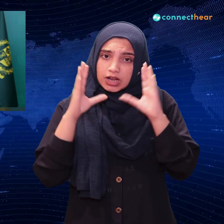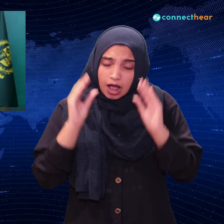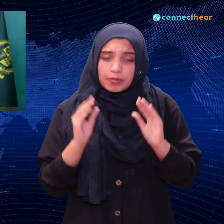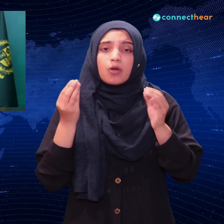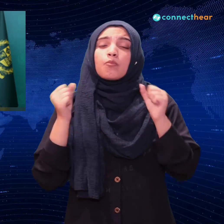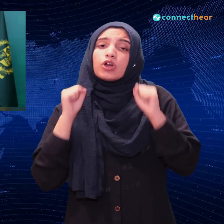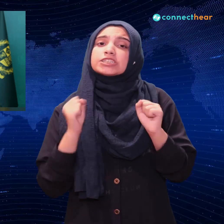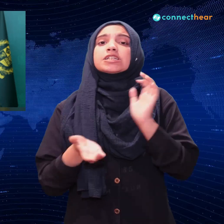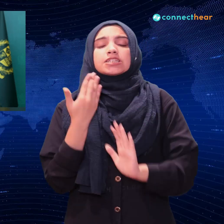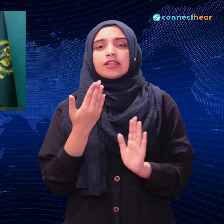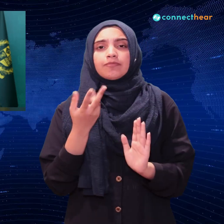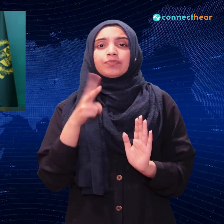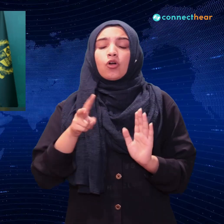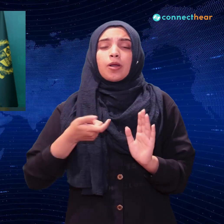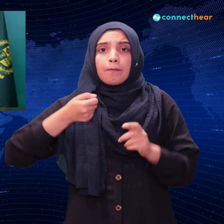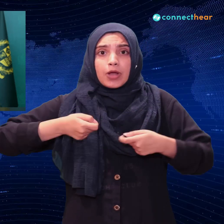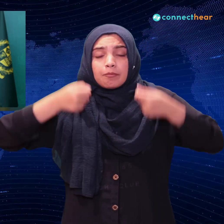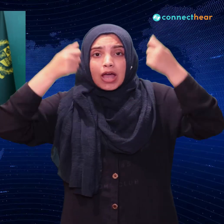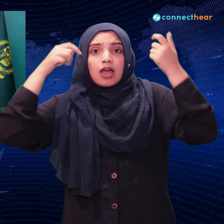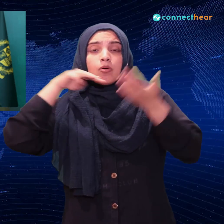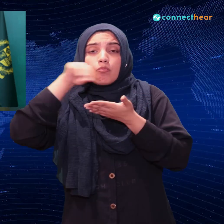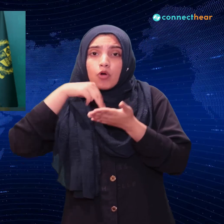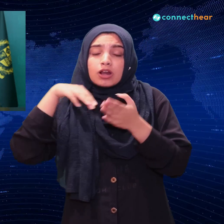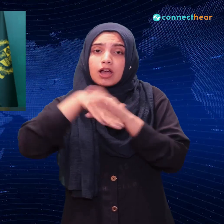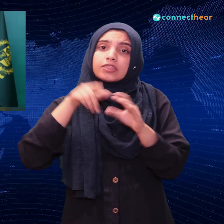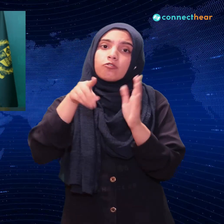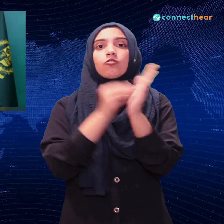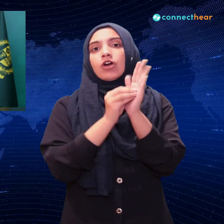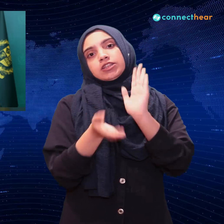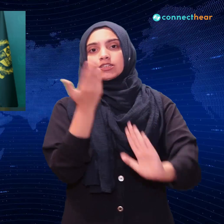return this ill-gotten wealth.